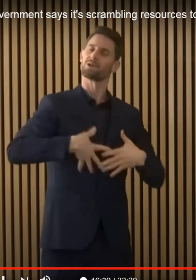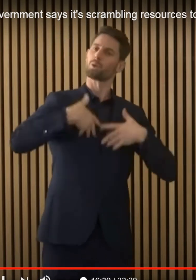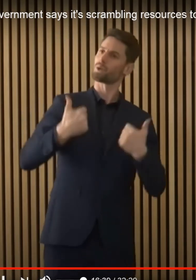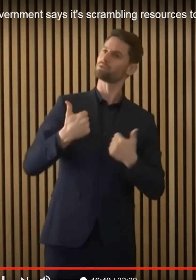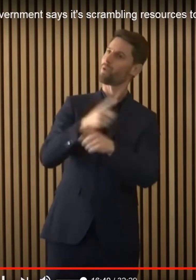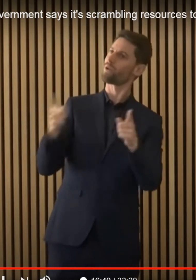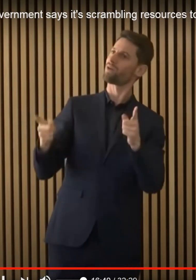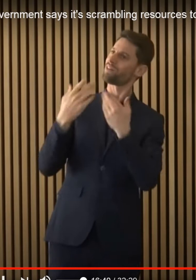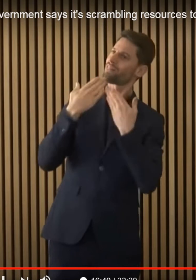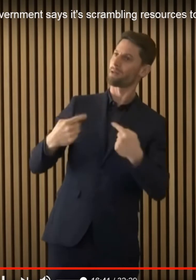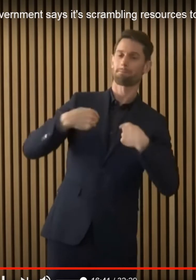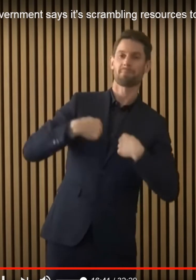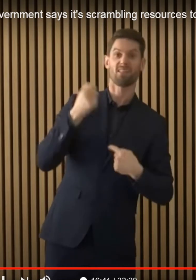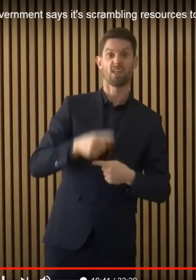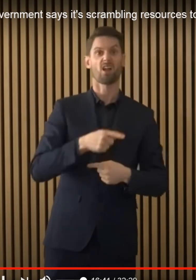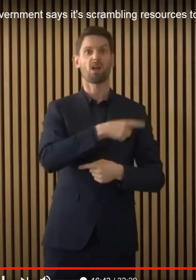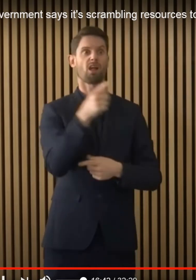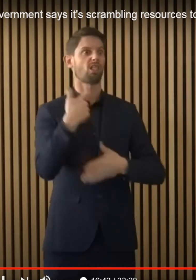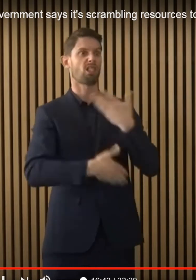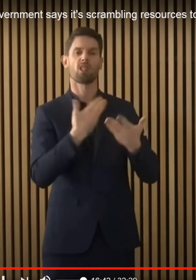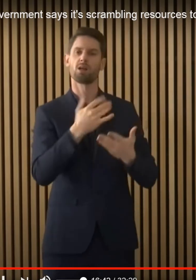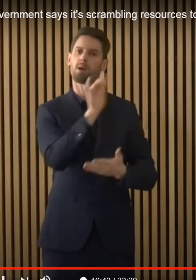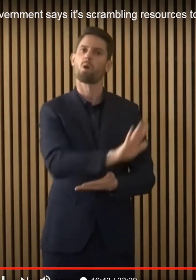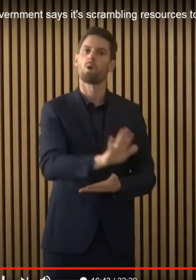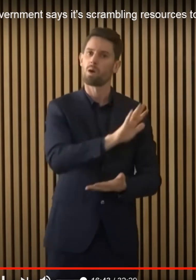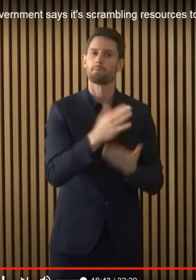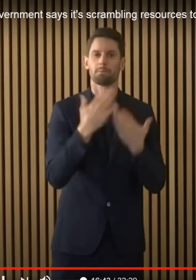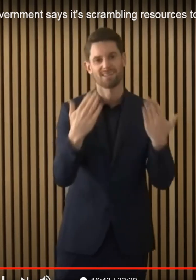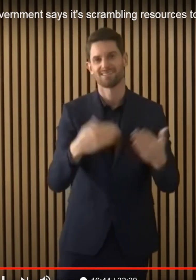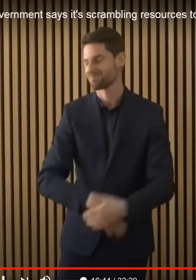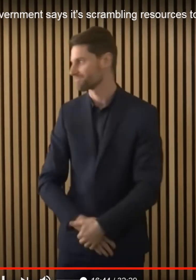and how much we appreciate what they do. Thank you.